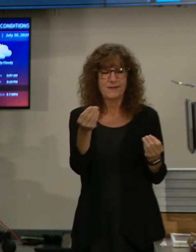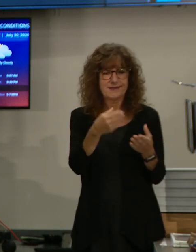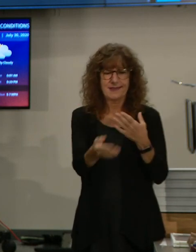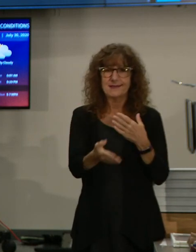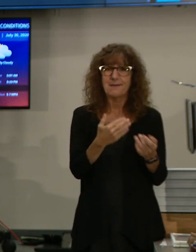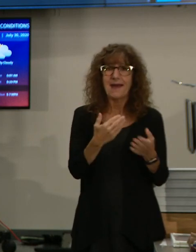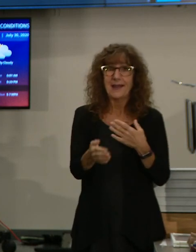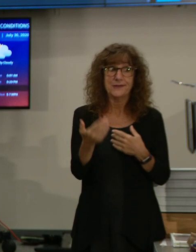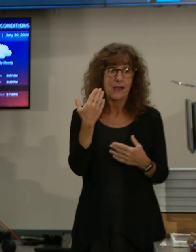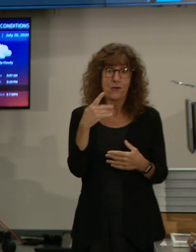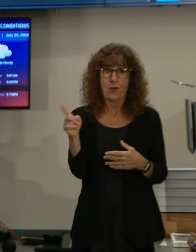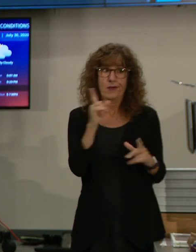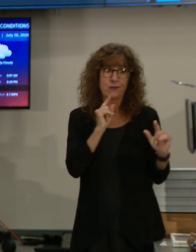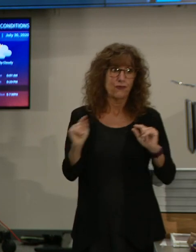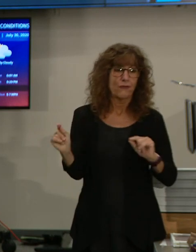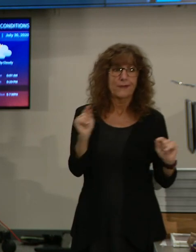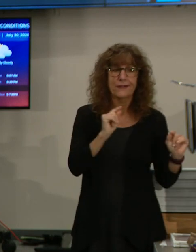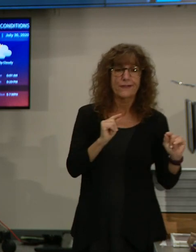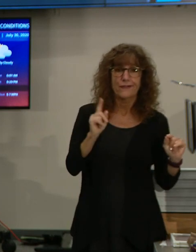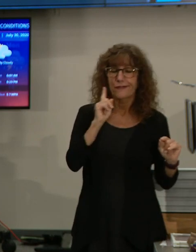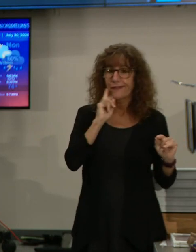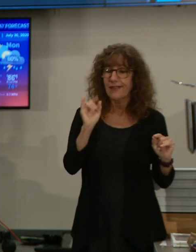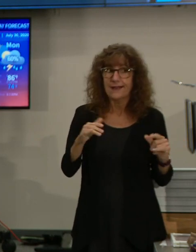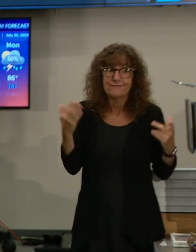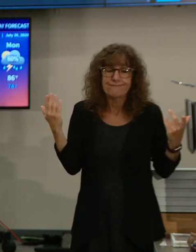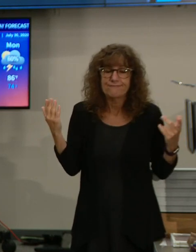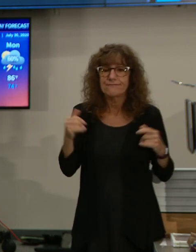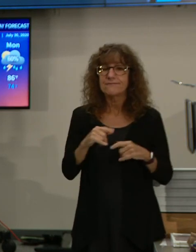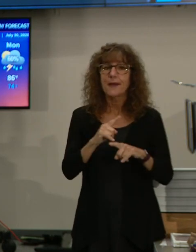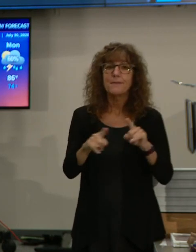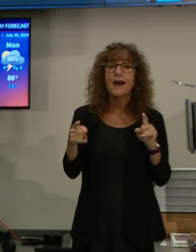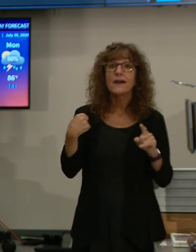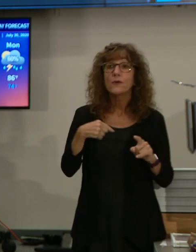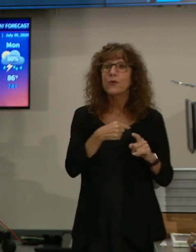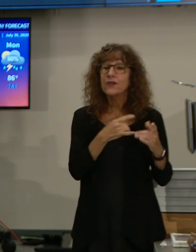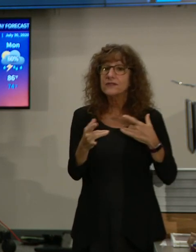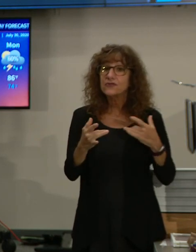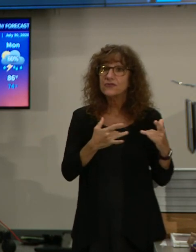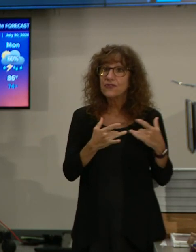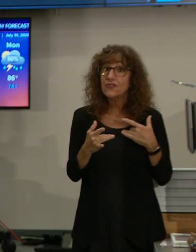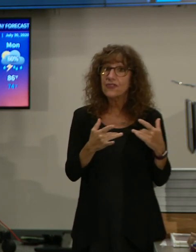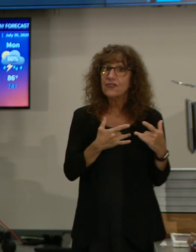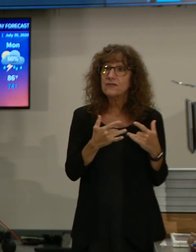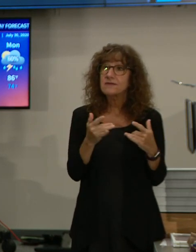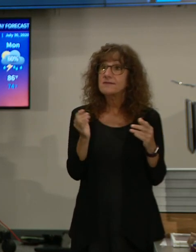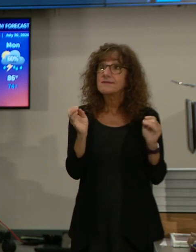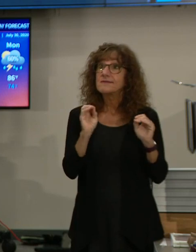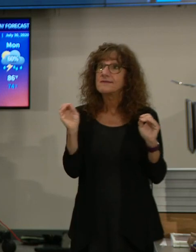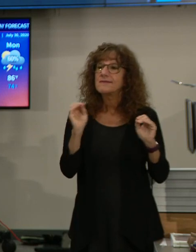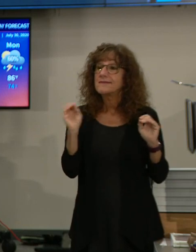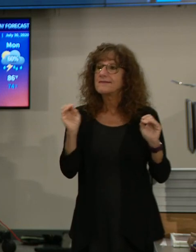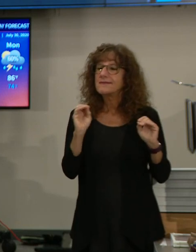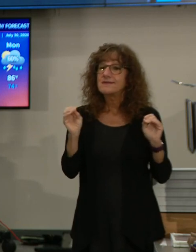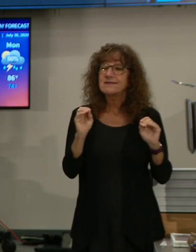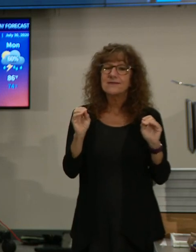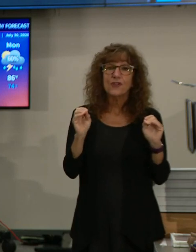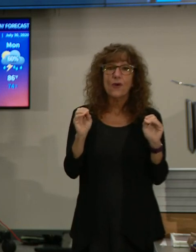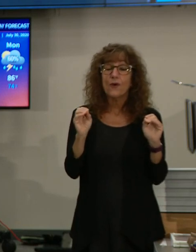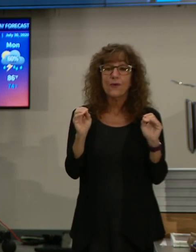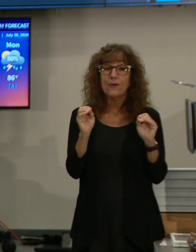So I don't know where that came from, but it's certainly, as far as we are concerned, there has been no instruction